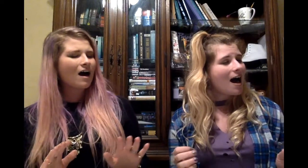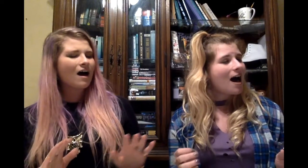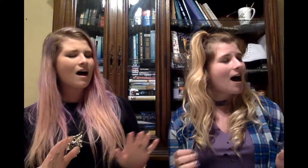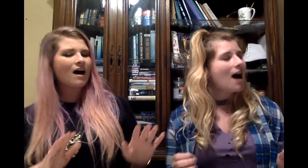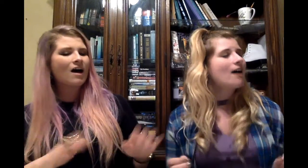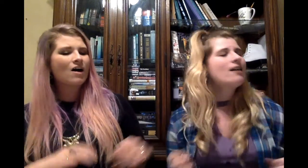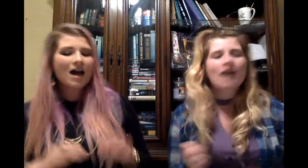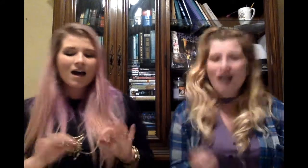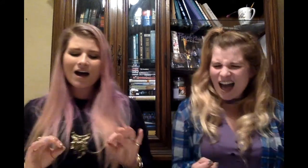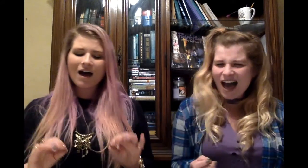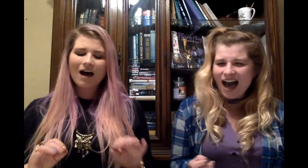Oh,